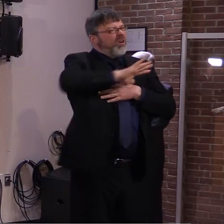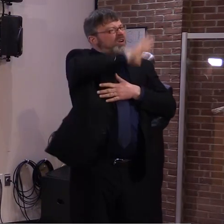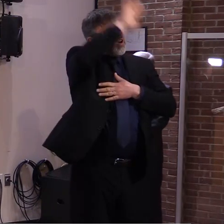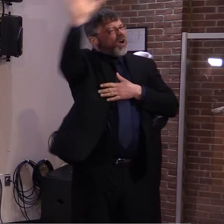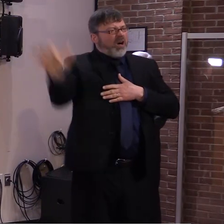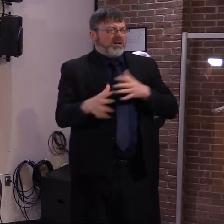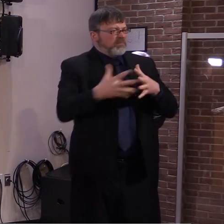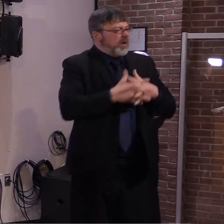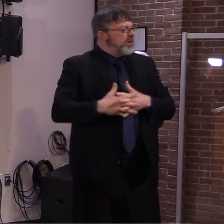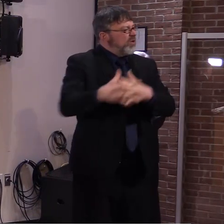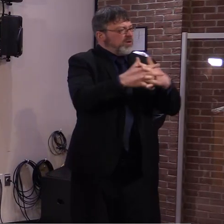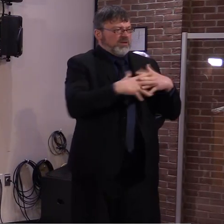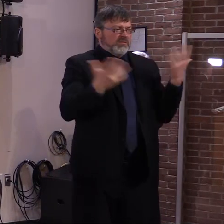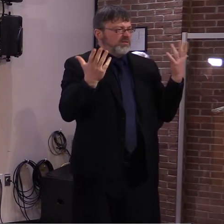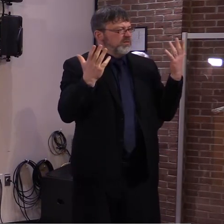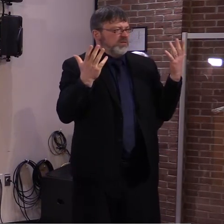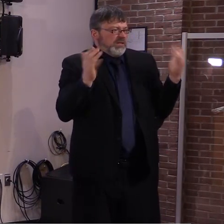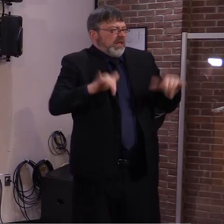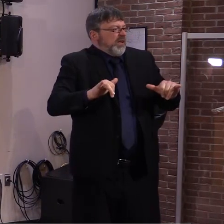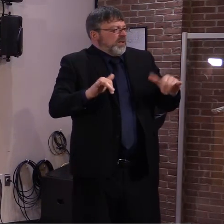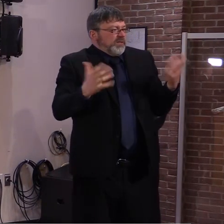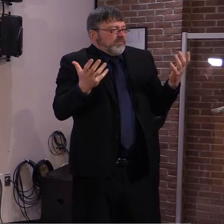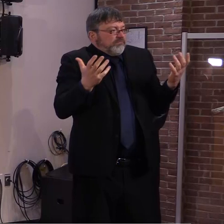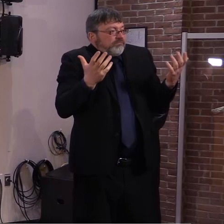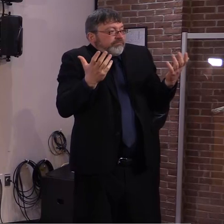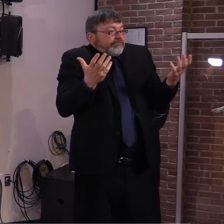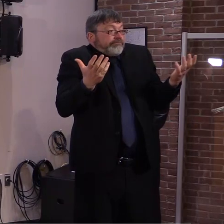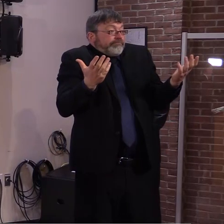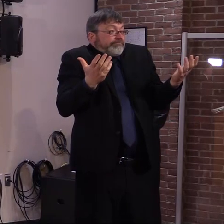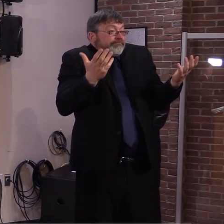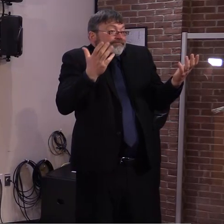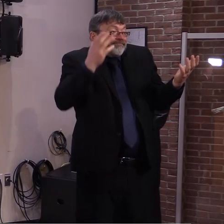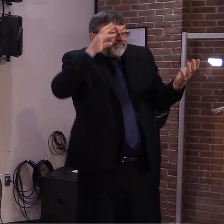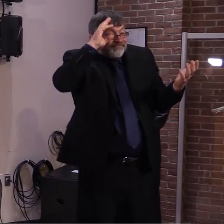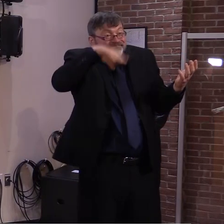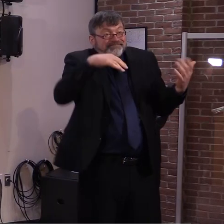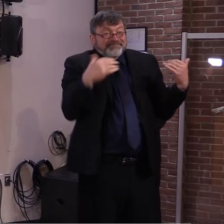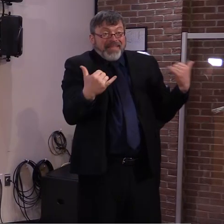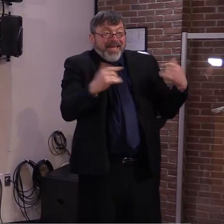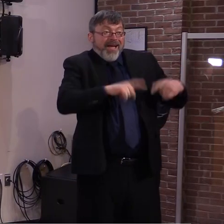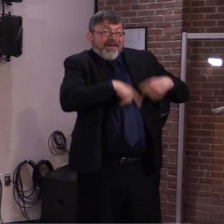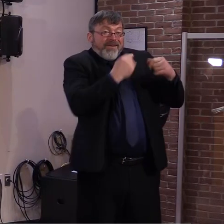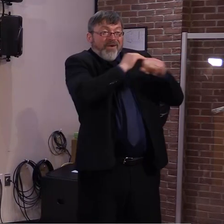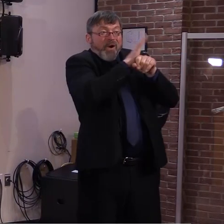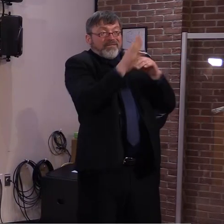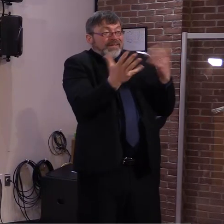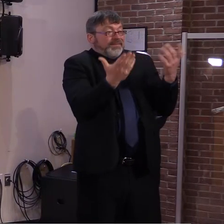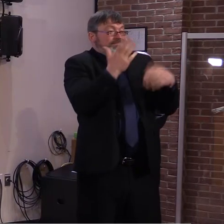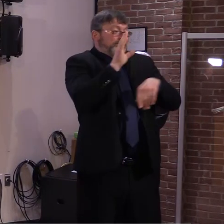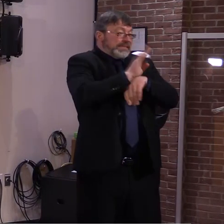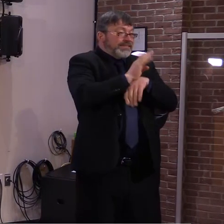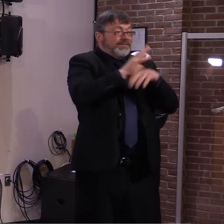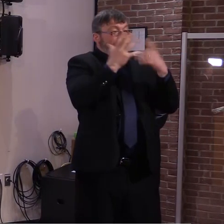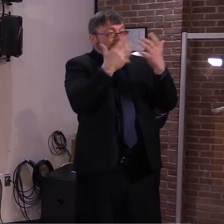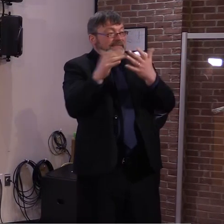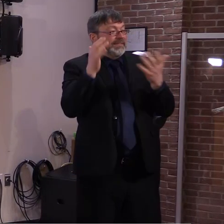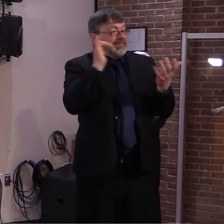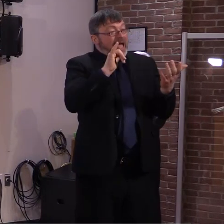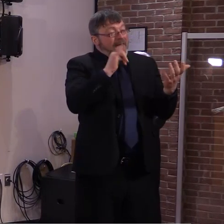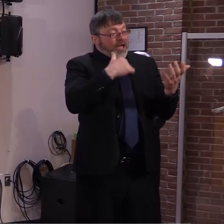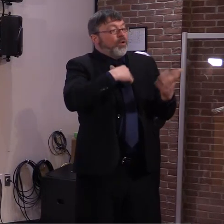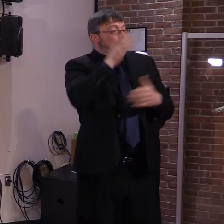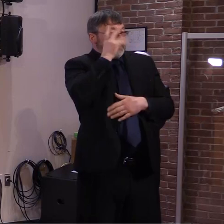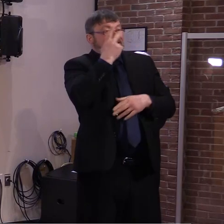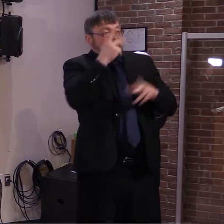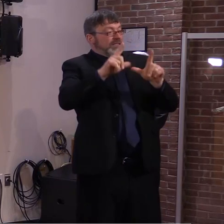happens that the population obviously is much larger. We still are continuing to see a certain number of claims each